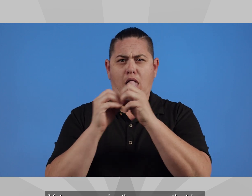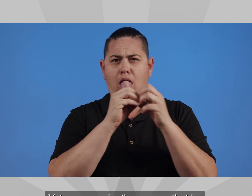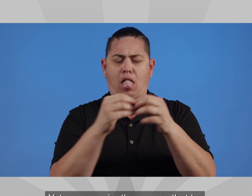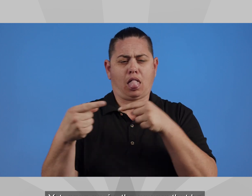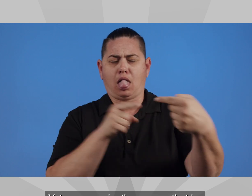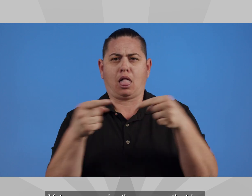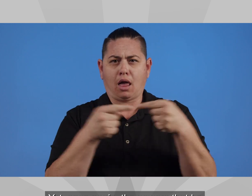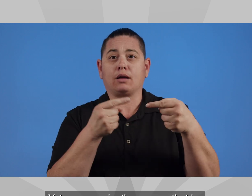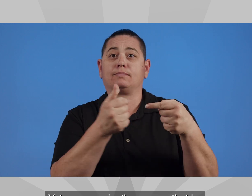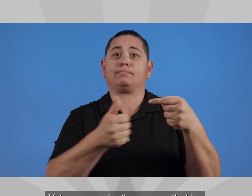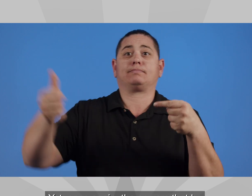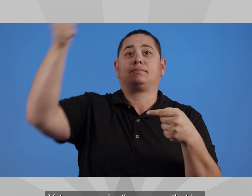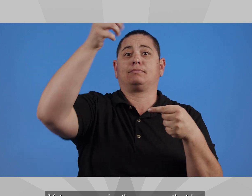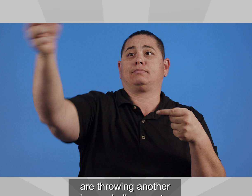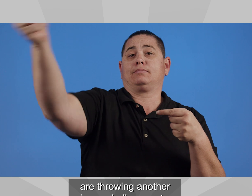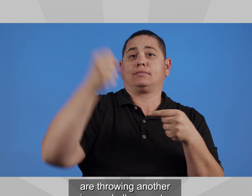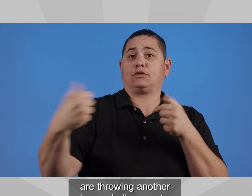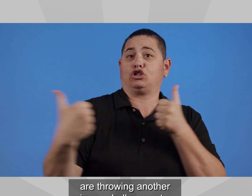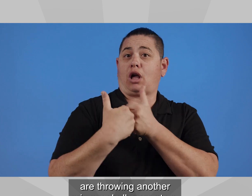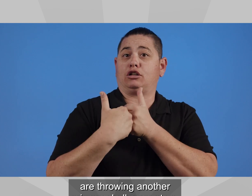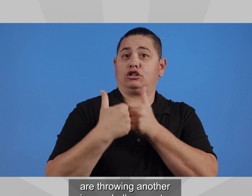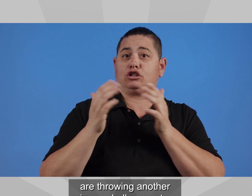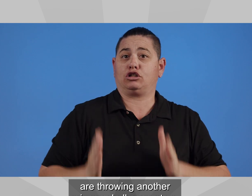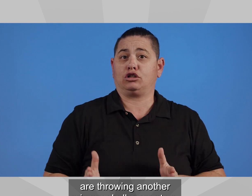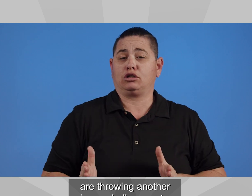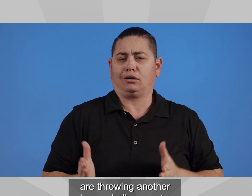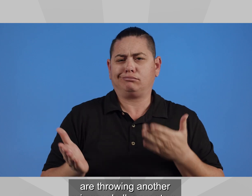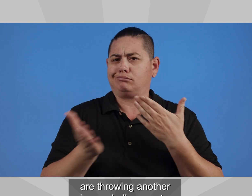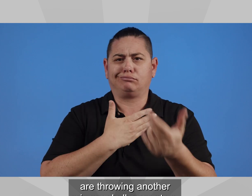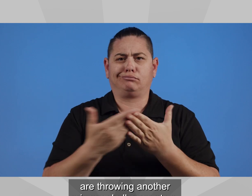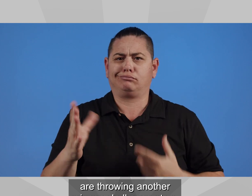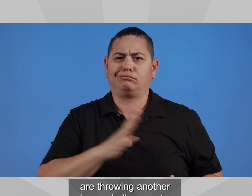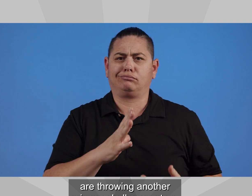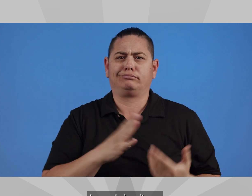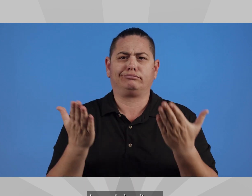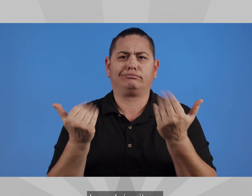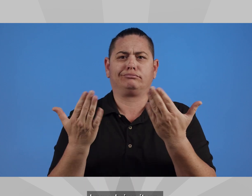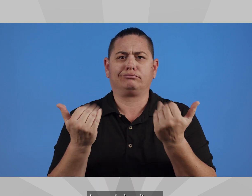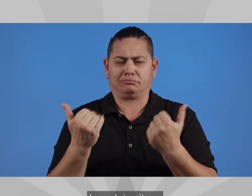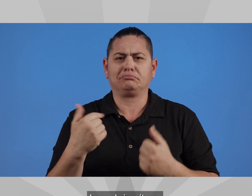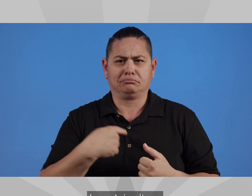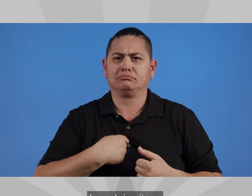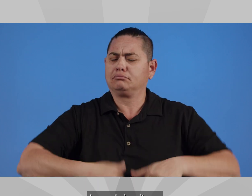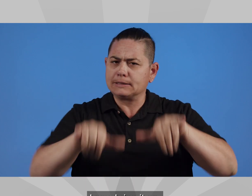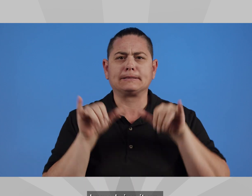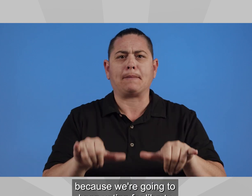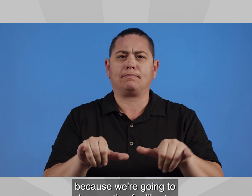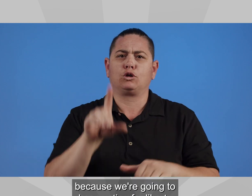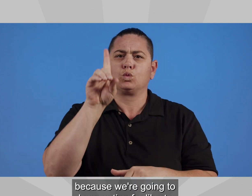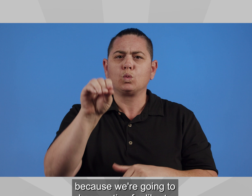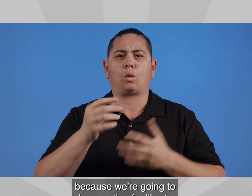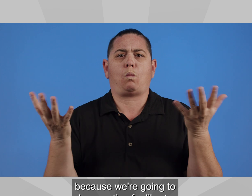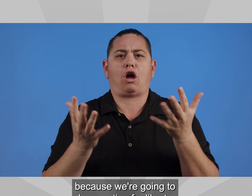Yet once again, the powers that be are throwing another primary challenger at us. I say, bring it on,